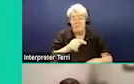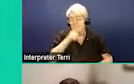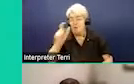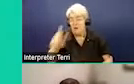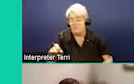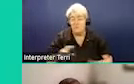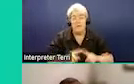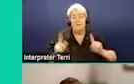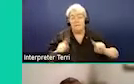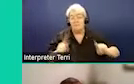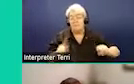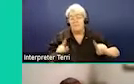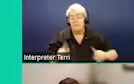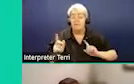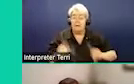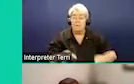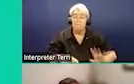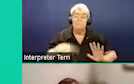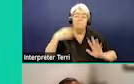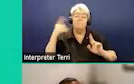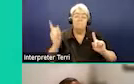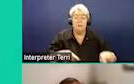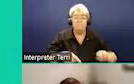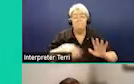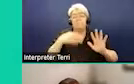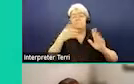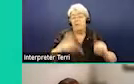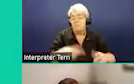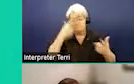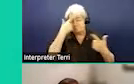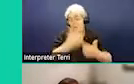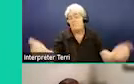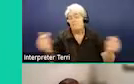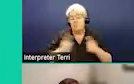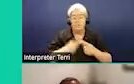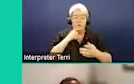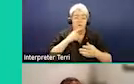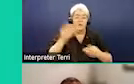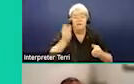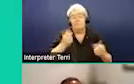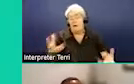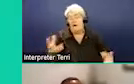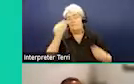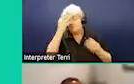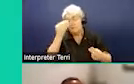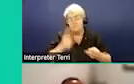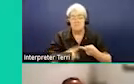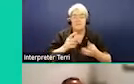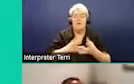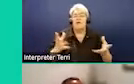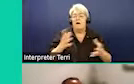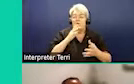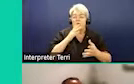much or as little as you want. There's going to be some great content, a lot of different tracks focused on youth and young